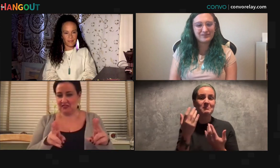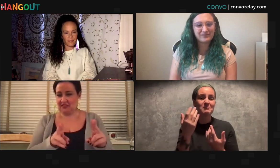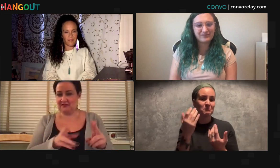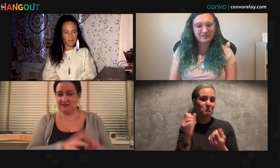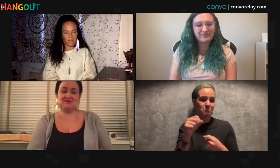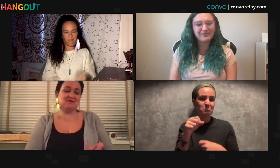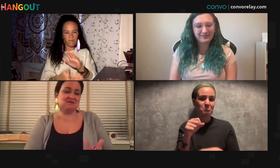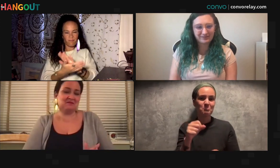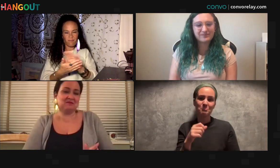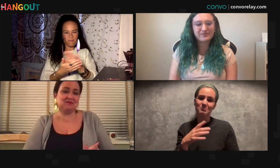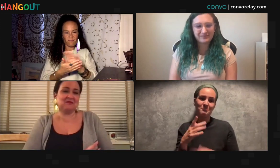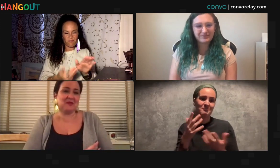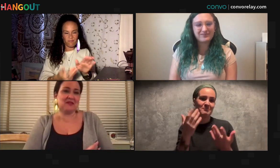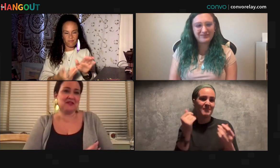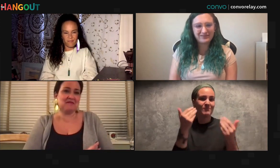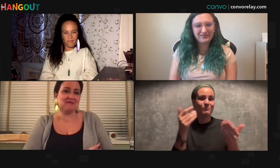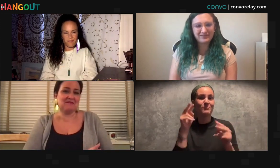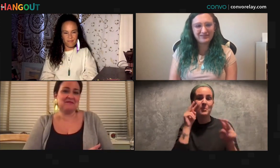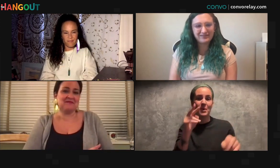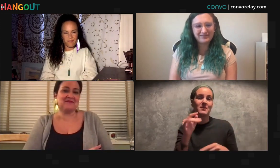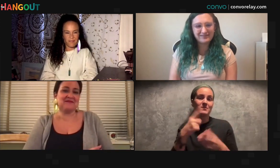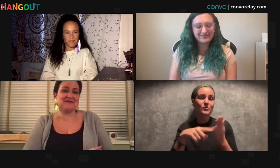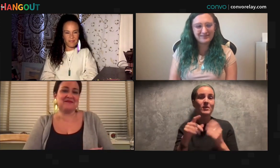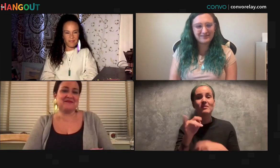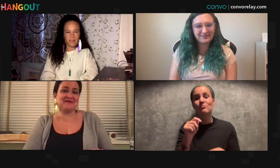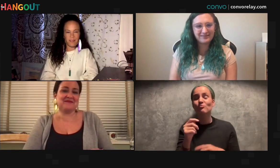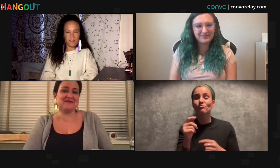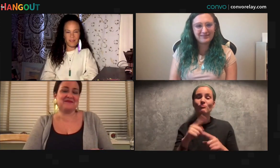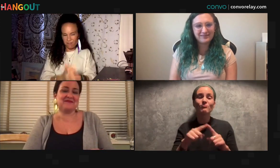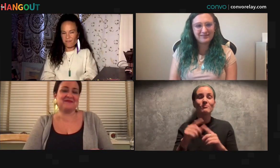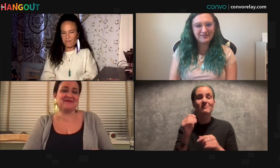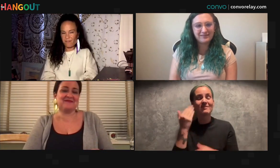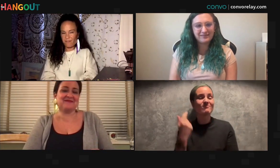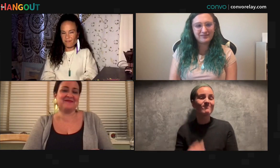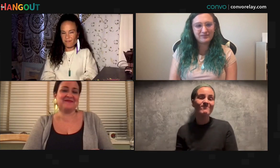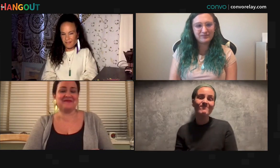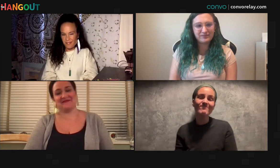sometimes in ASL or Universal Sign Language, but please check it out.